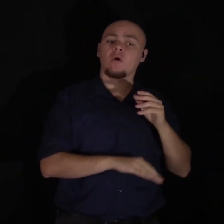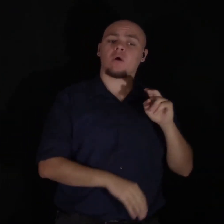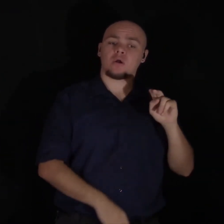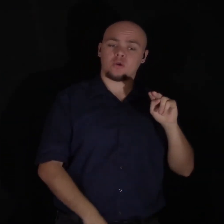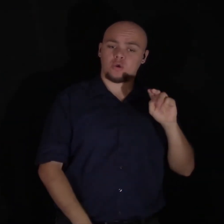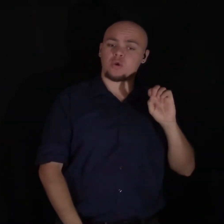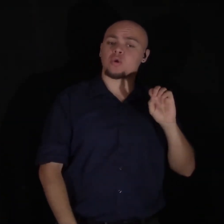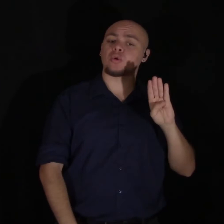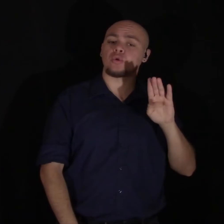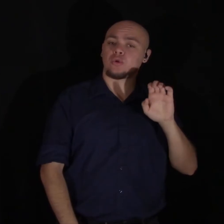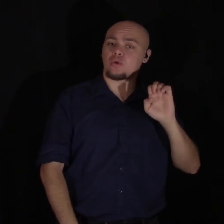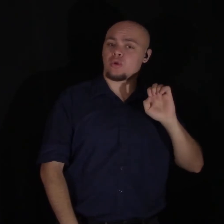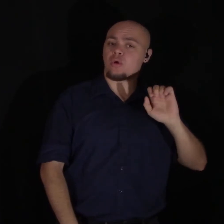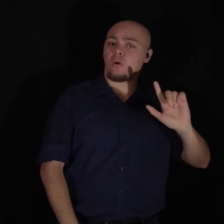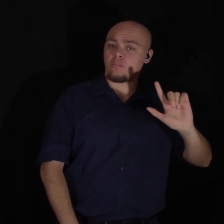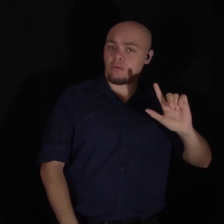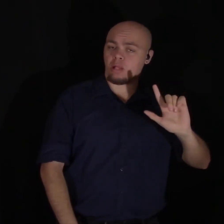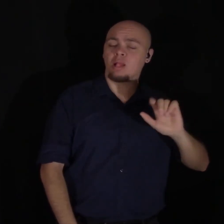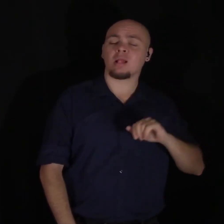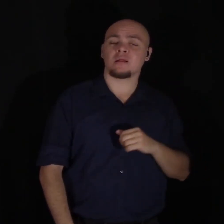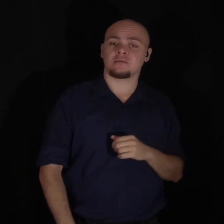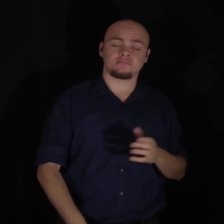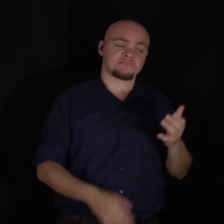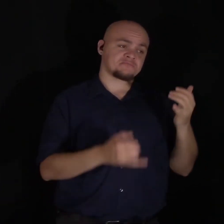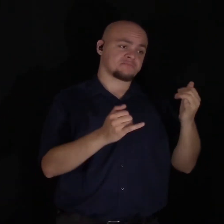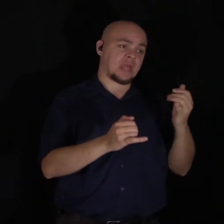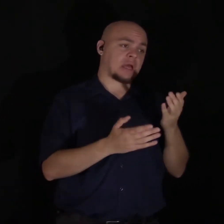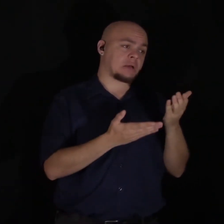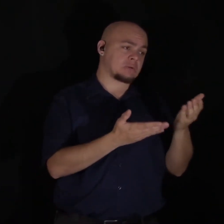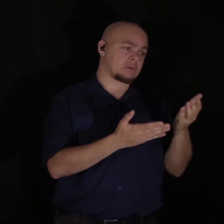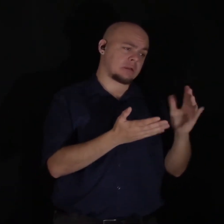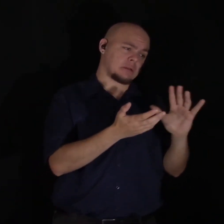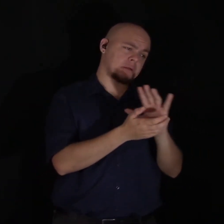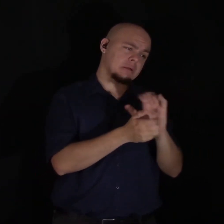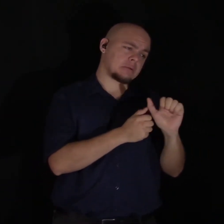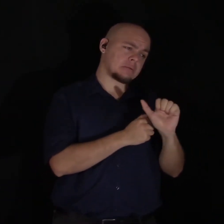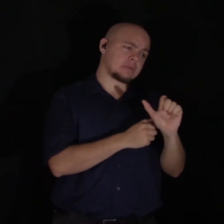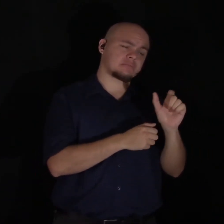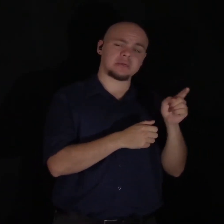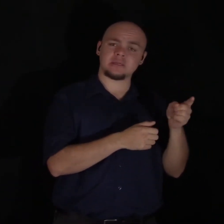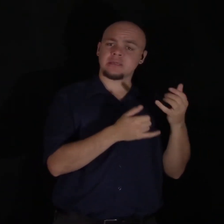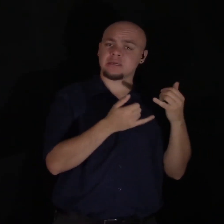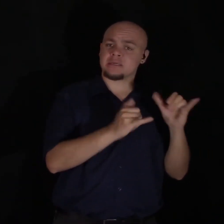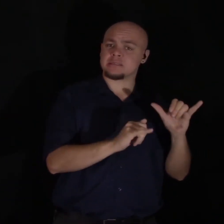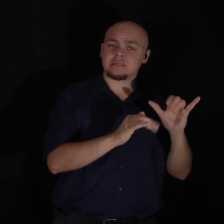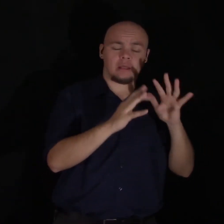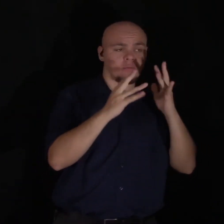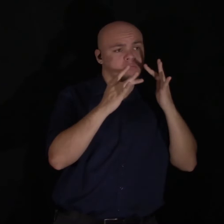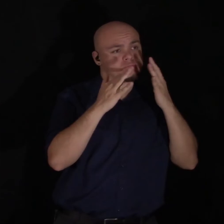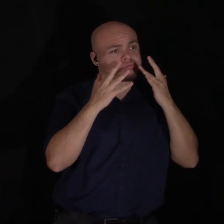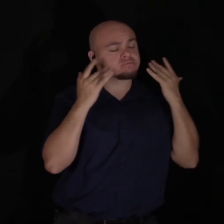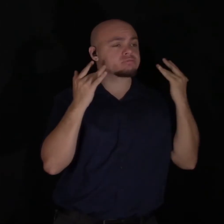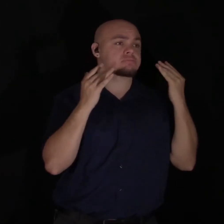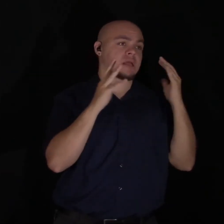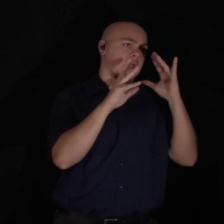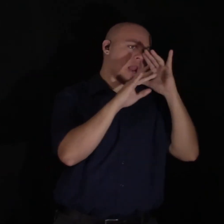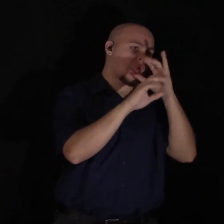days, being even now in wreck so attractive and amiable. I said in one of